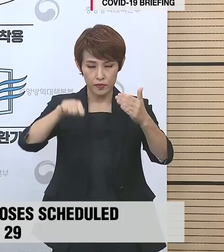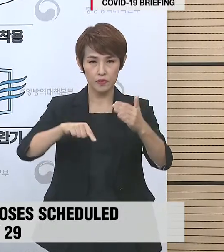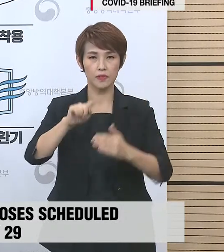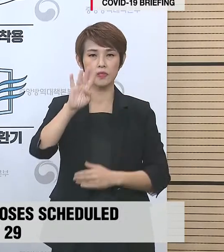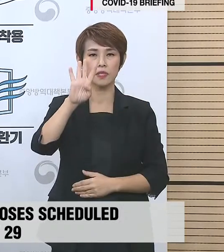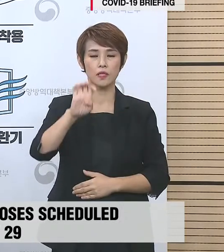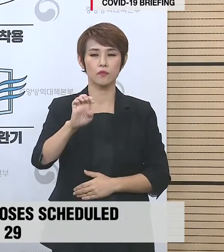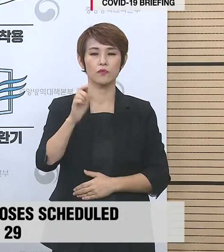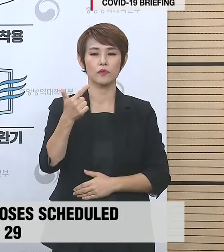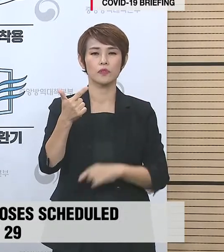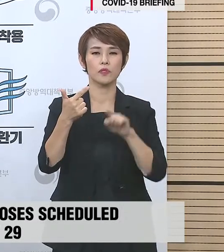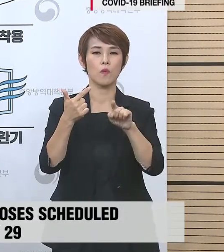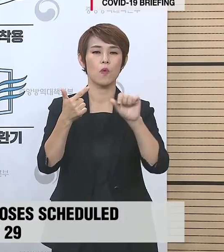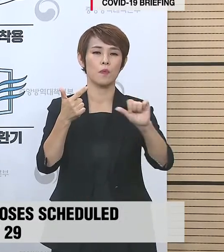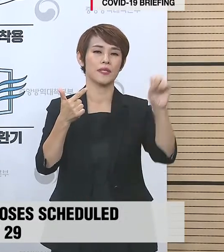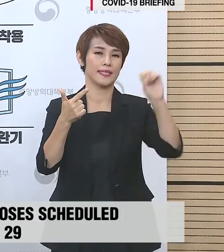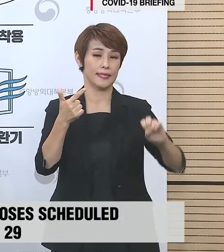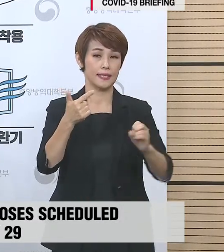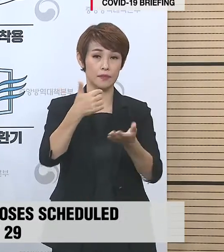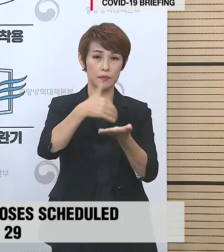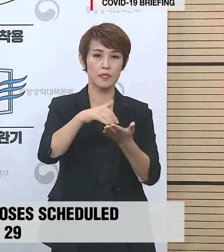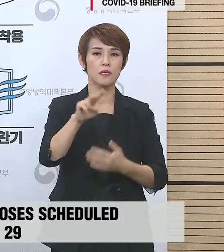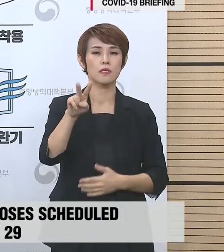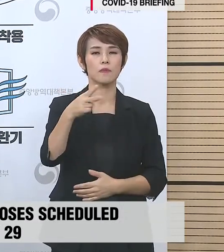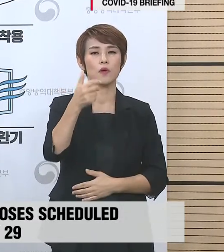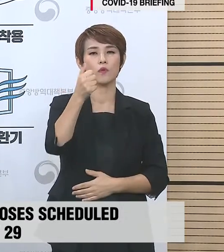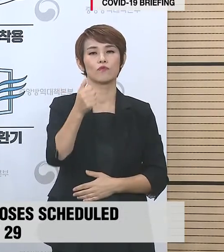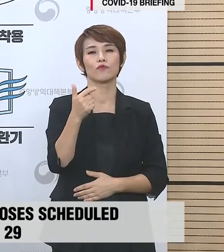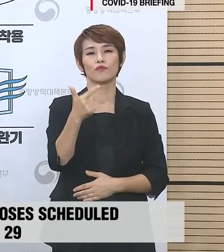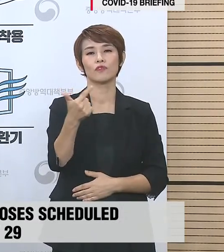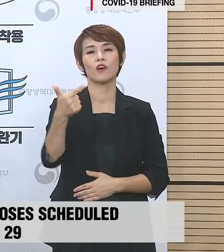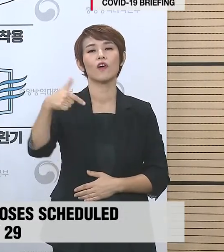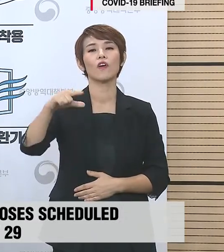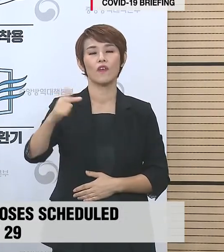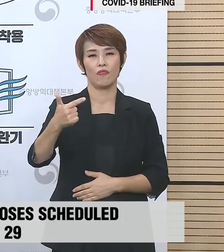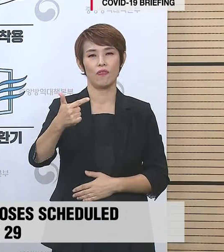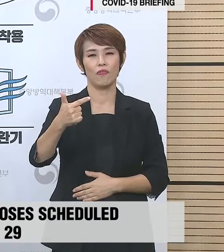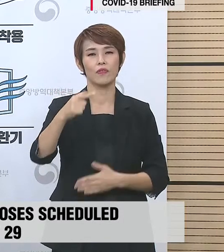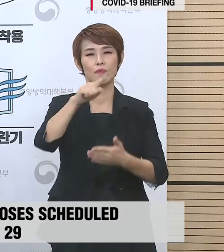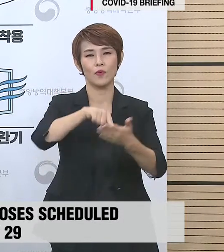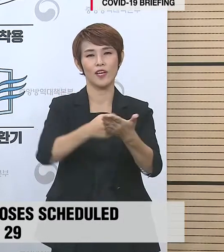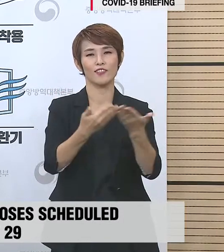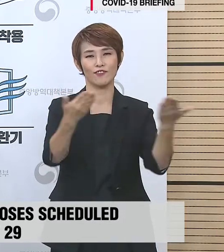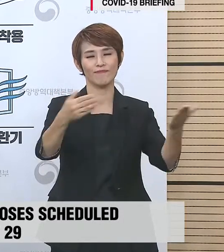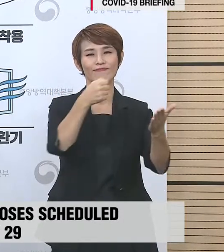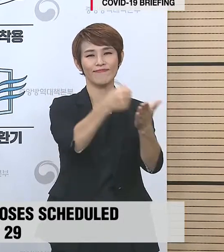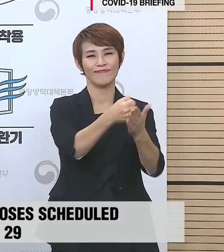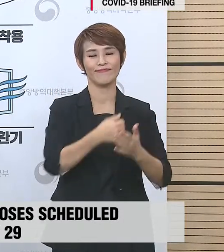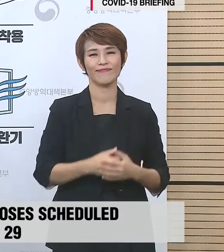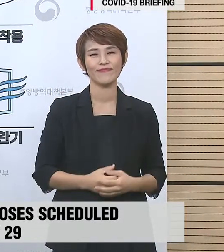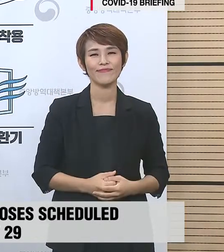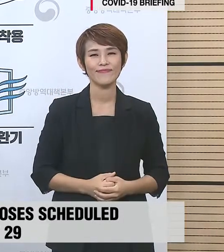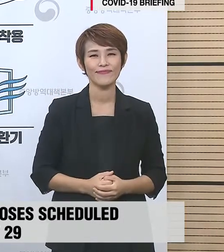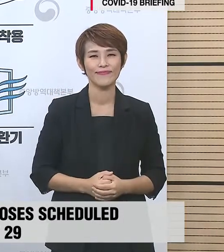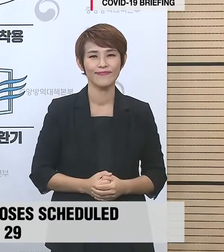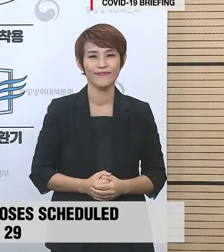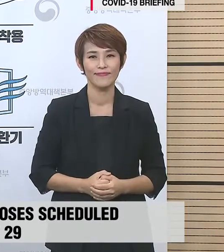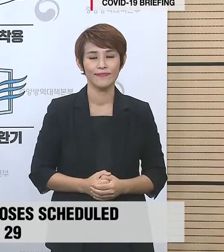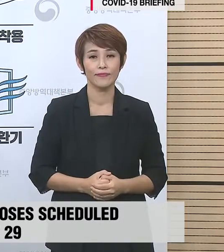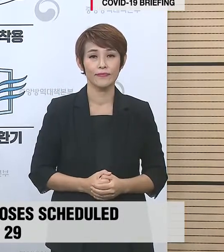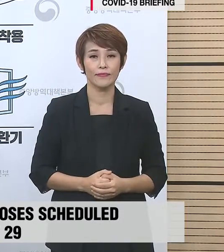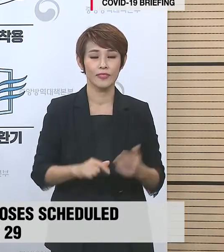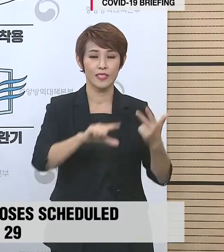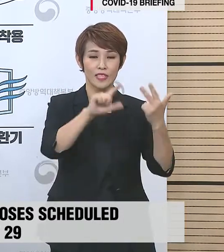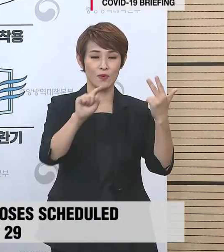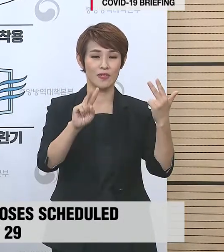the symptoms. And we have concluded that a total of 256 cases, or about